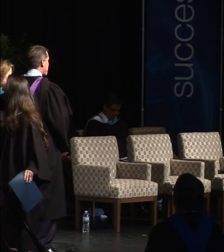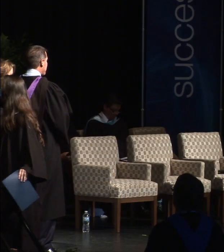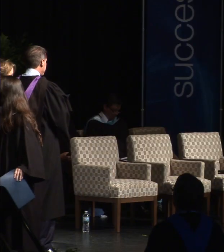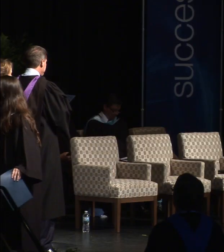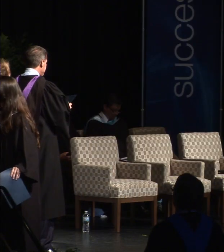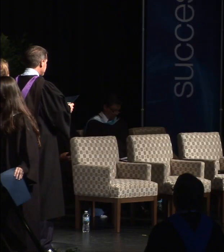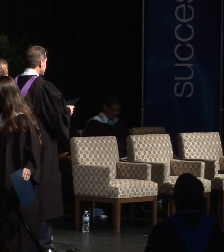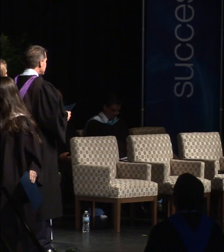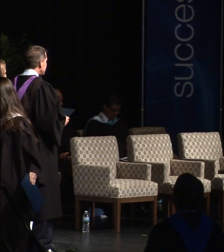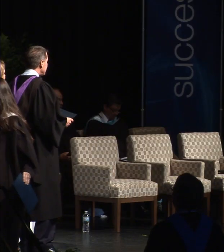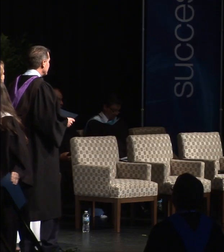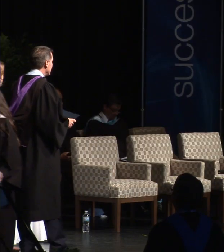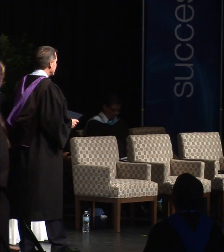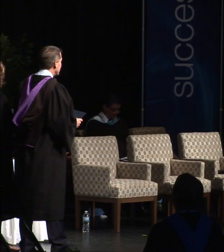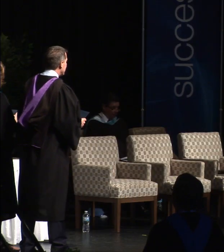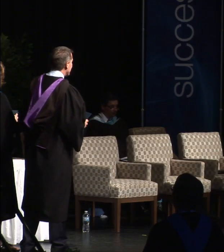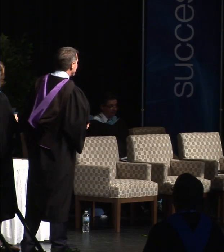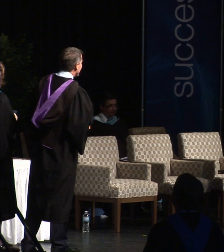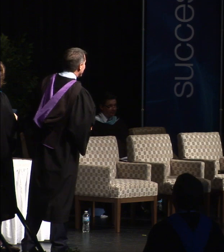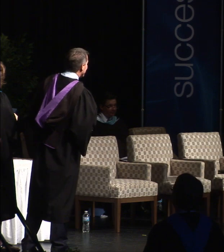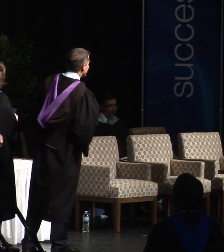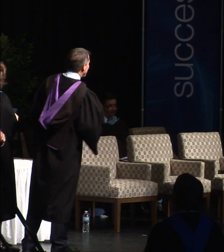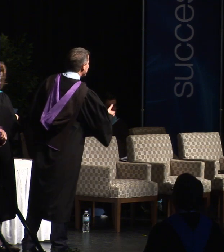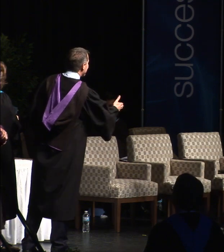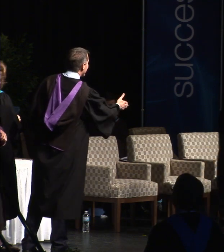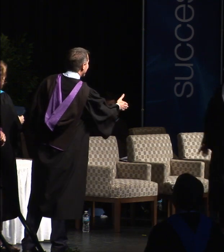James Bernard Winstanley.